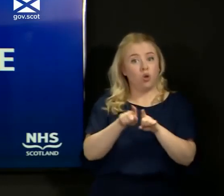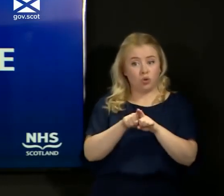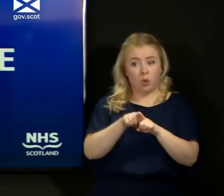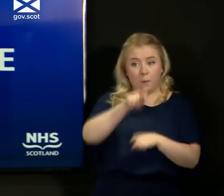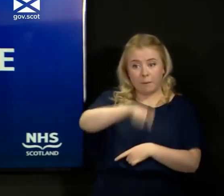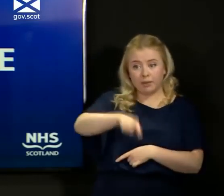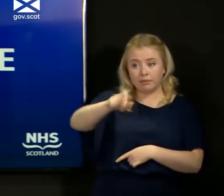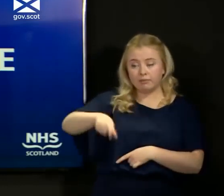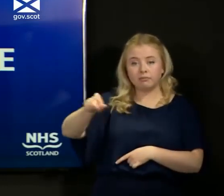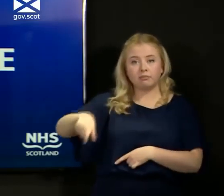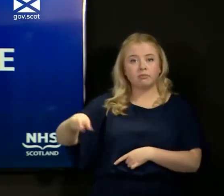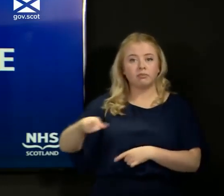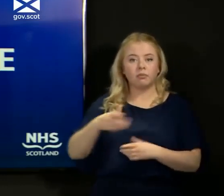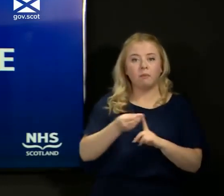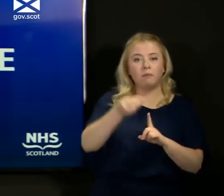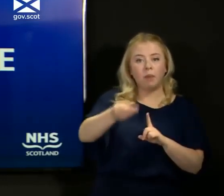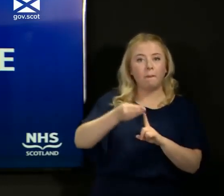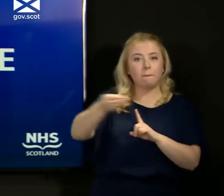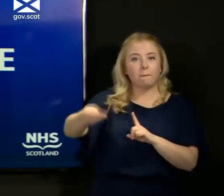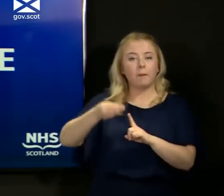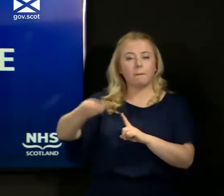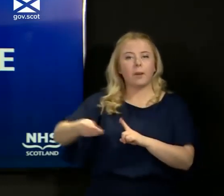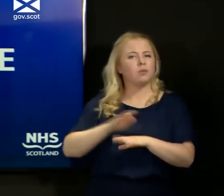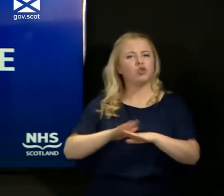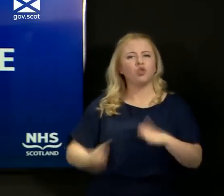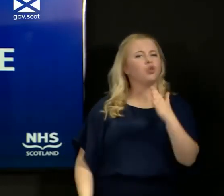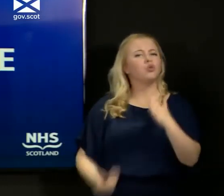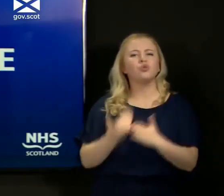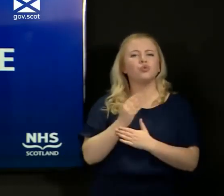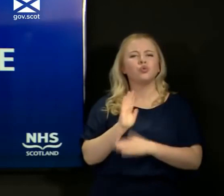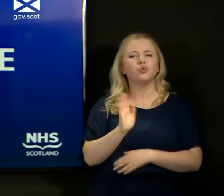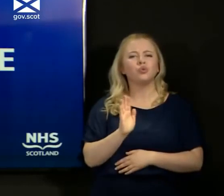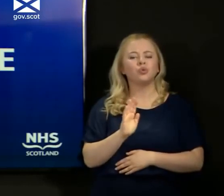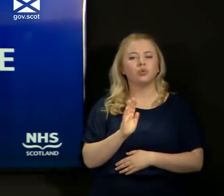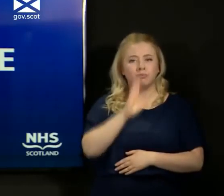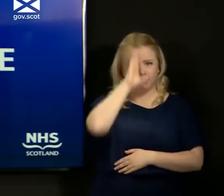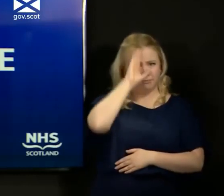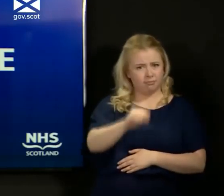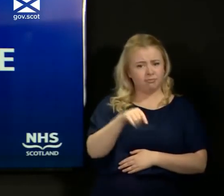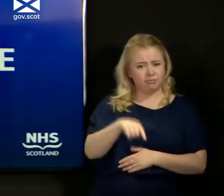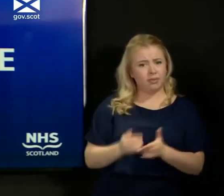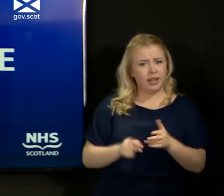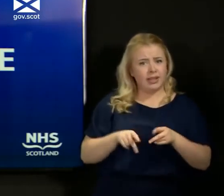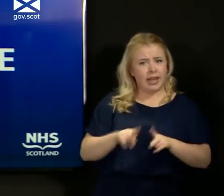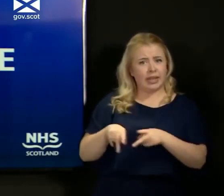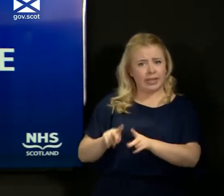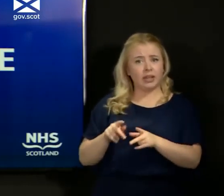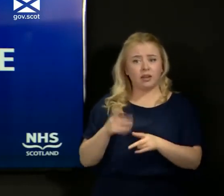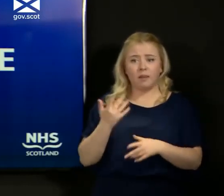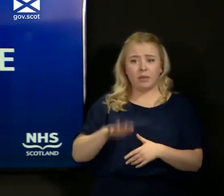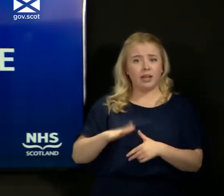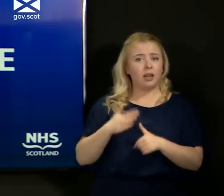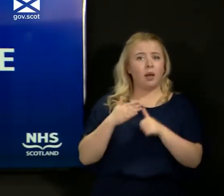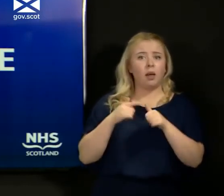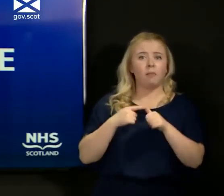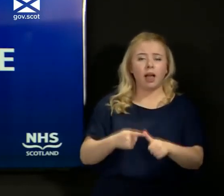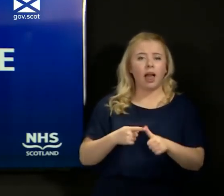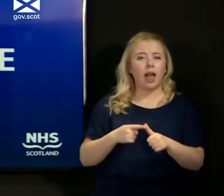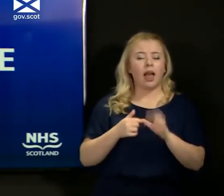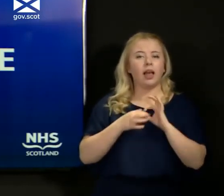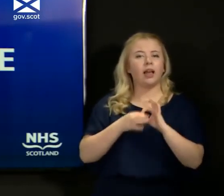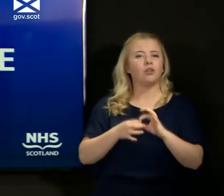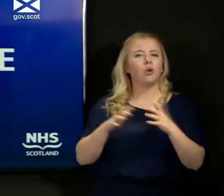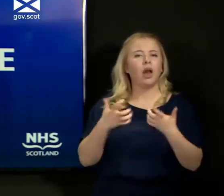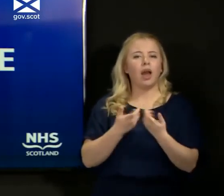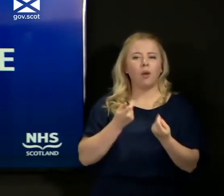to person within hospitals. And this isn't a new technique. One of the things I want to get across here is that this is a technique which we are applying in relation to how we